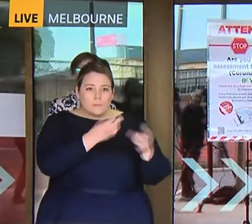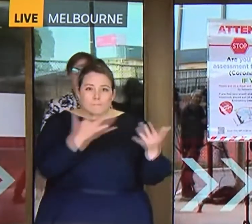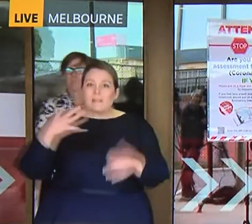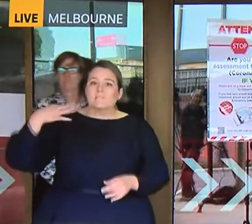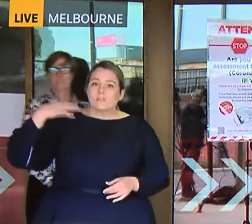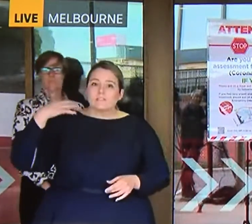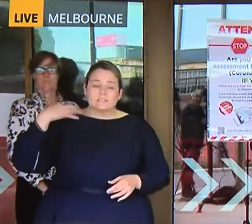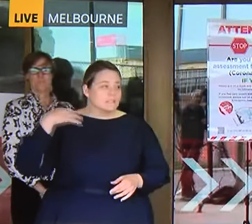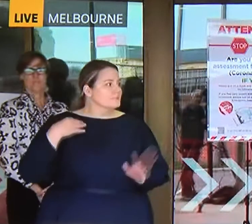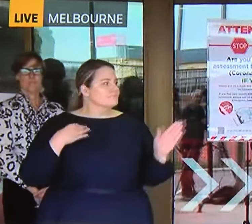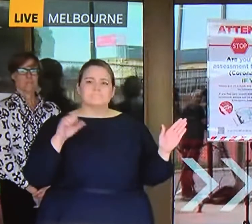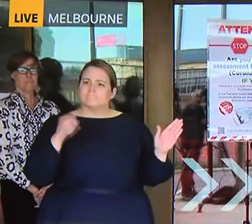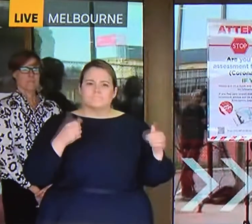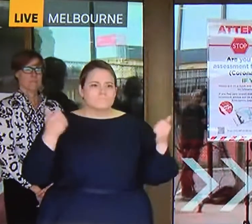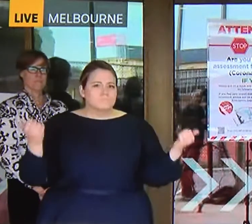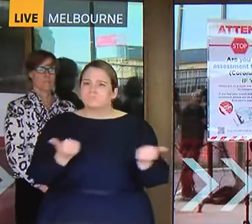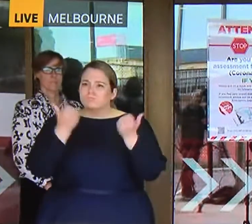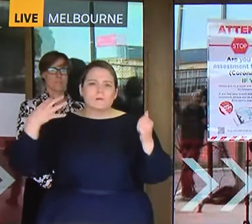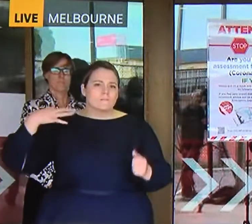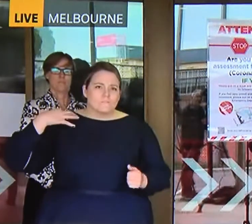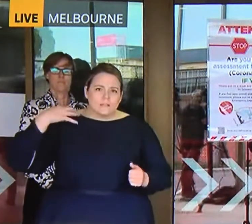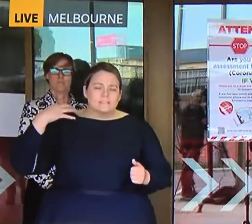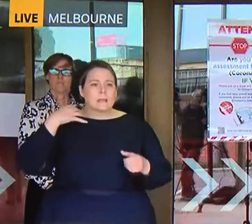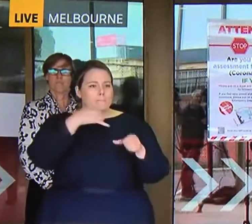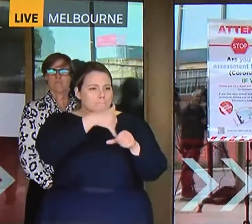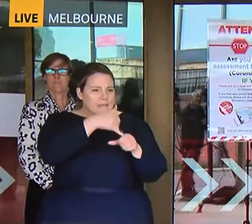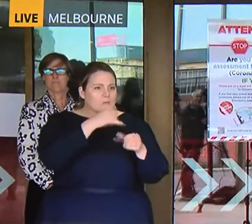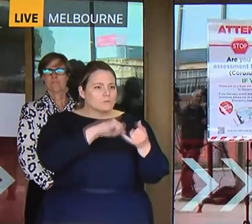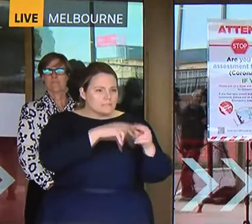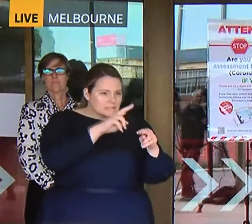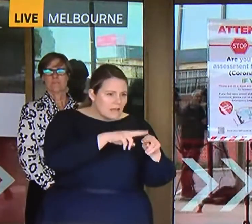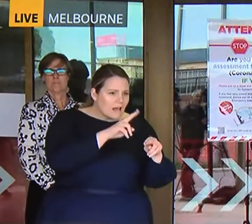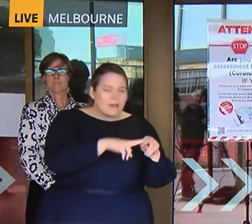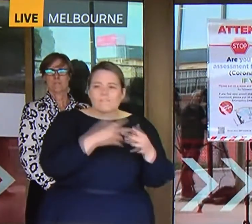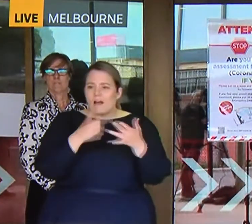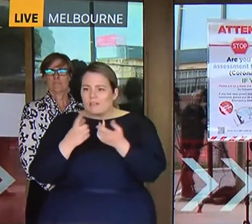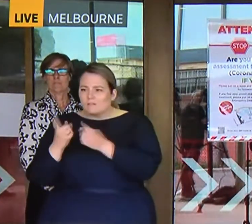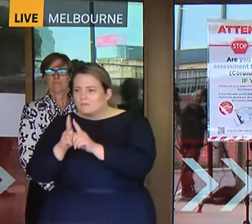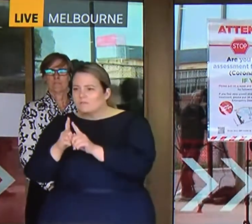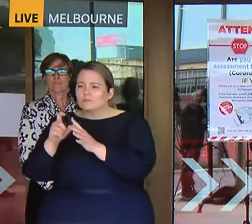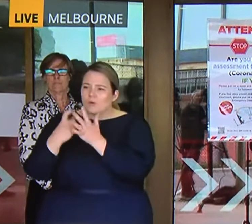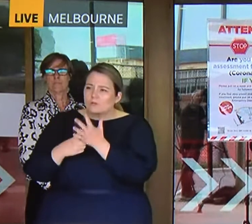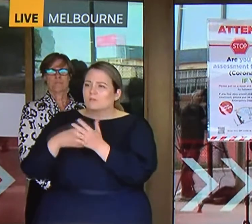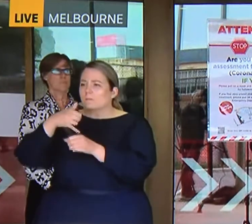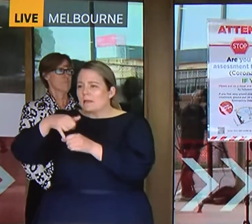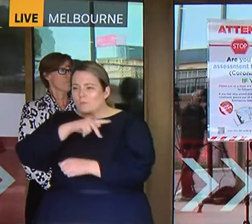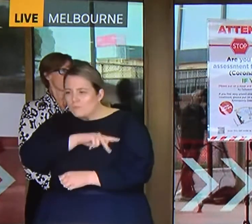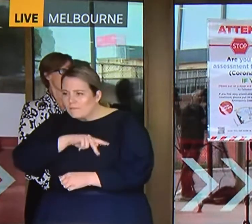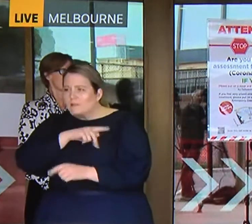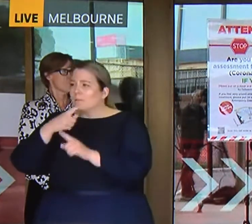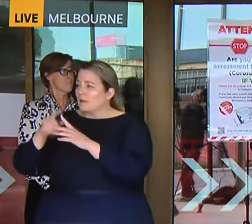volunteer support. Medical staff, allied health staff, nursing staff, doctors,